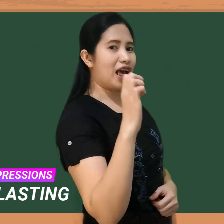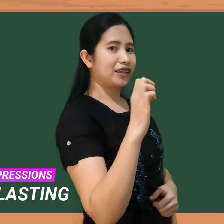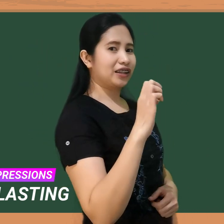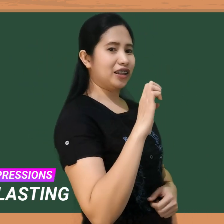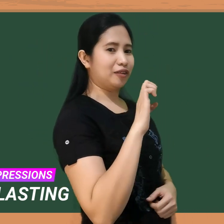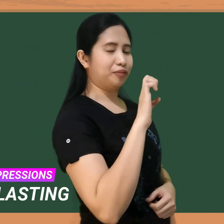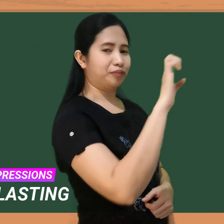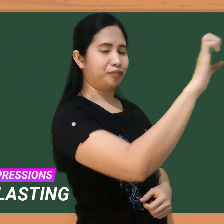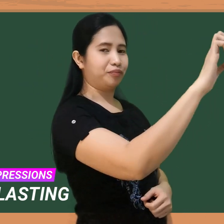Everlasting.